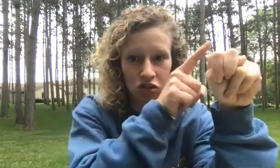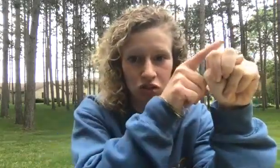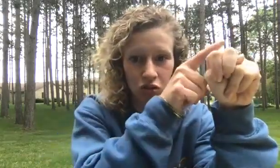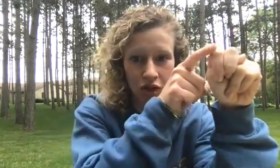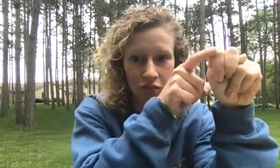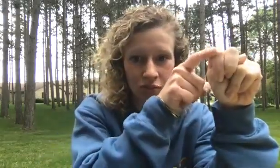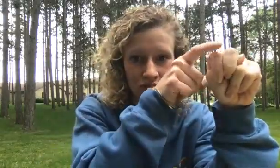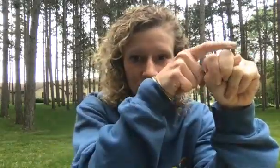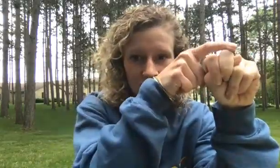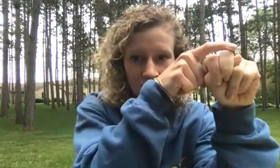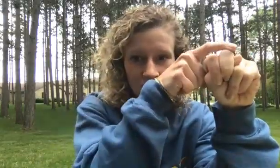2 humps.